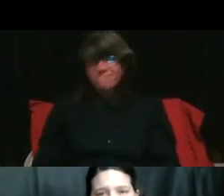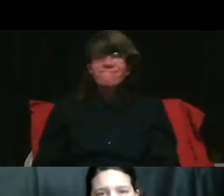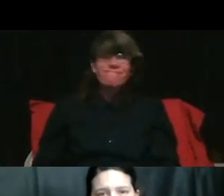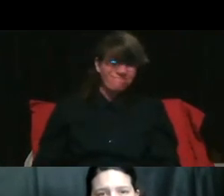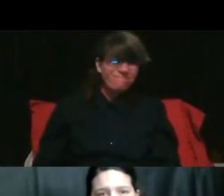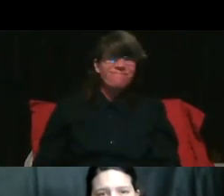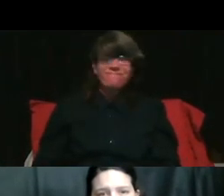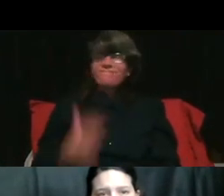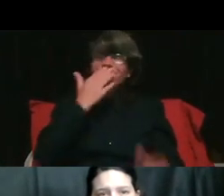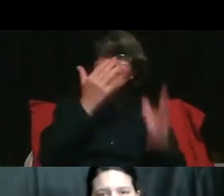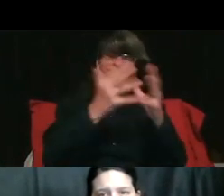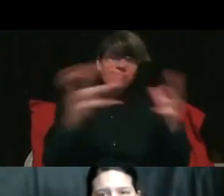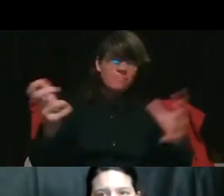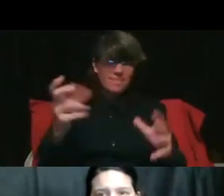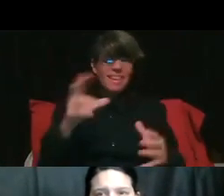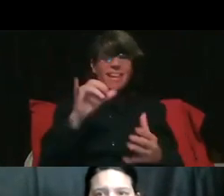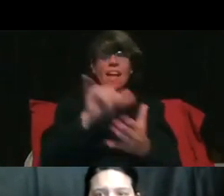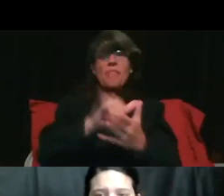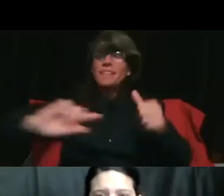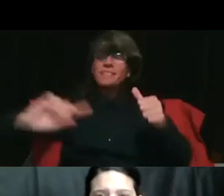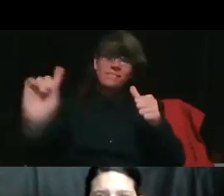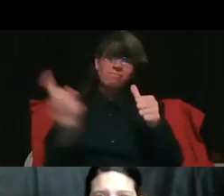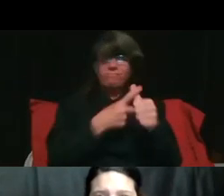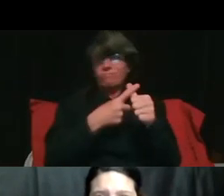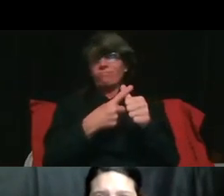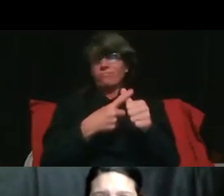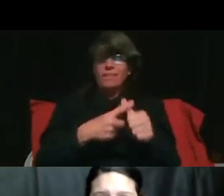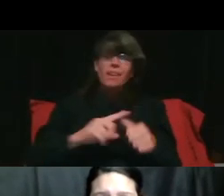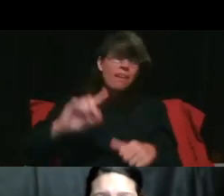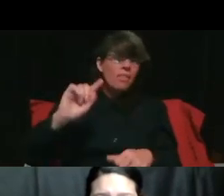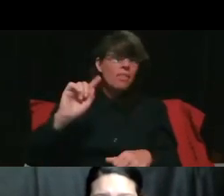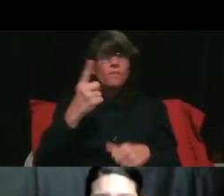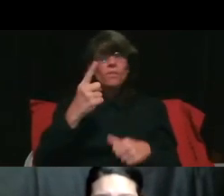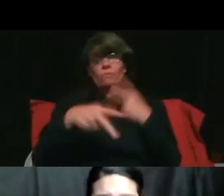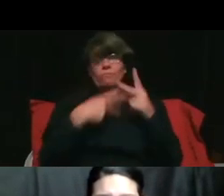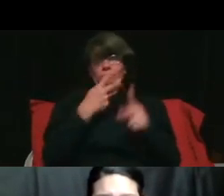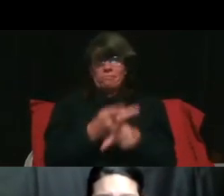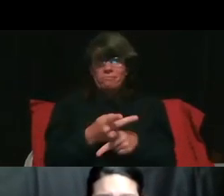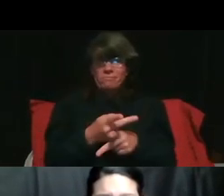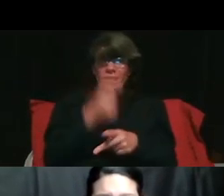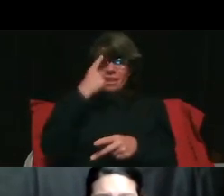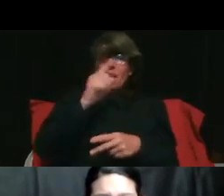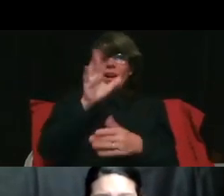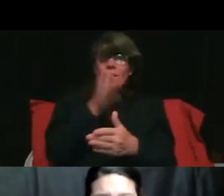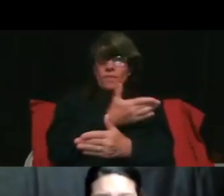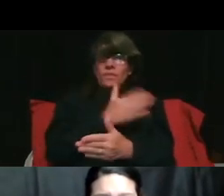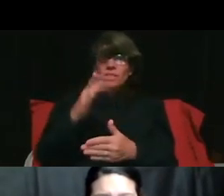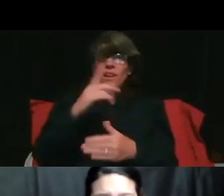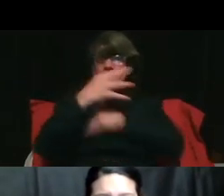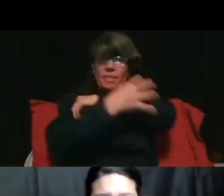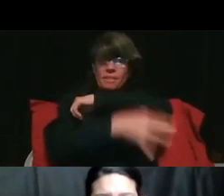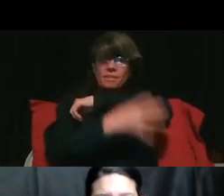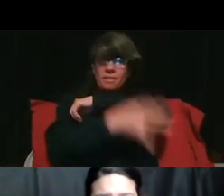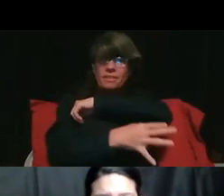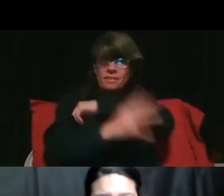Thank you very much. That is the original, one of the original versions of a song that the Navajo, our